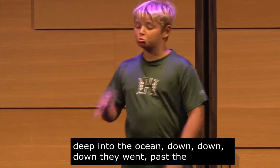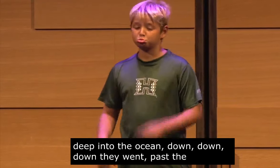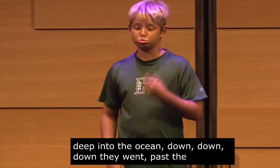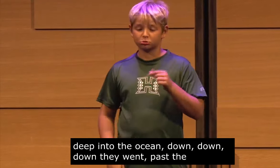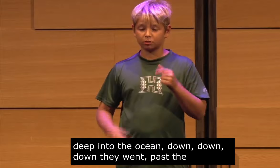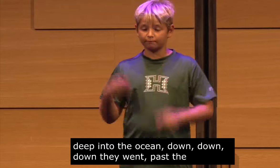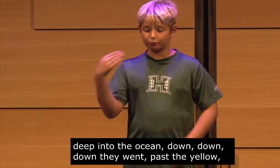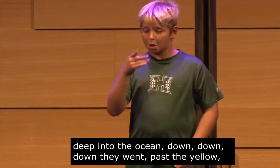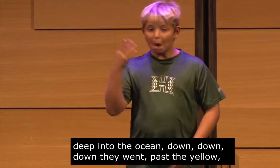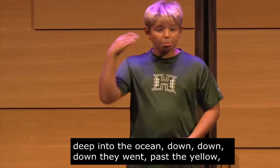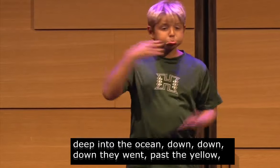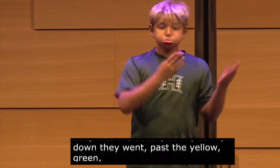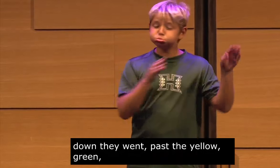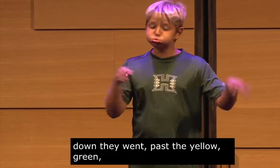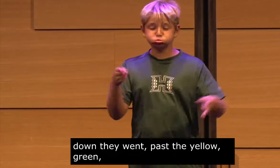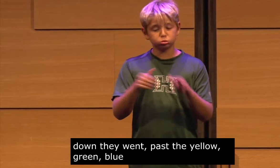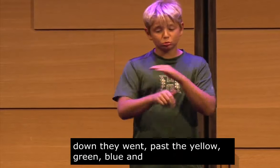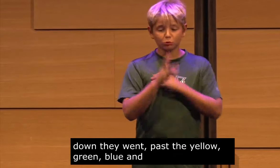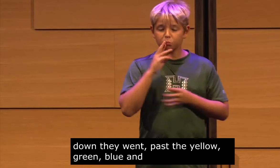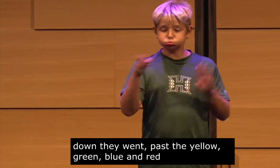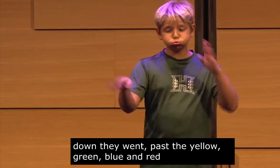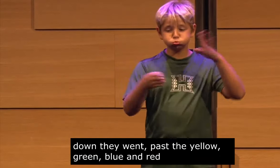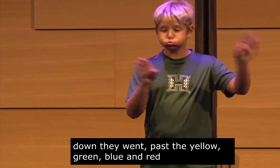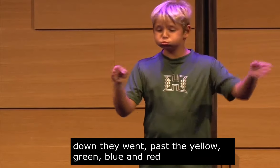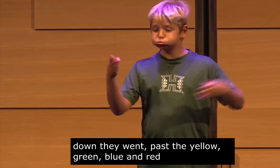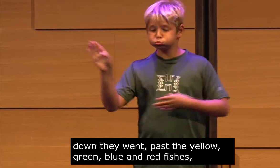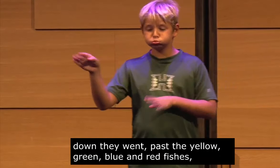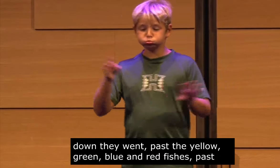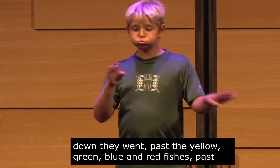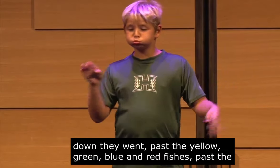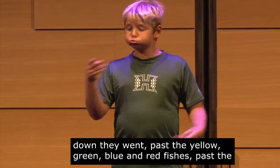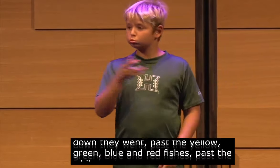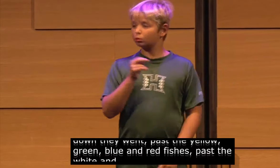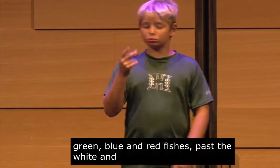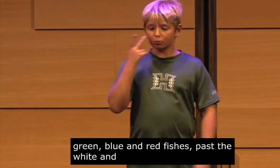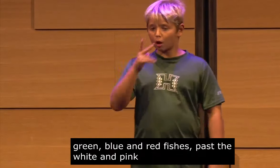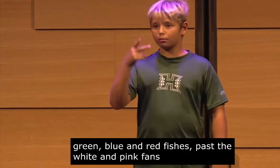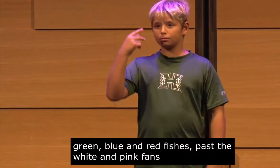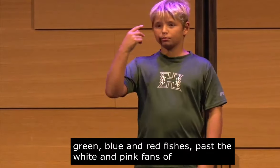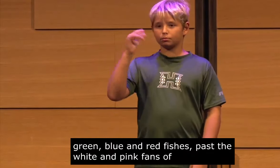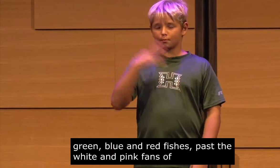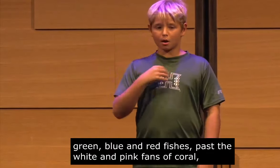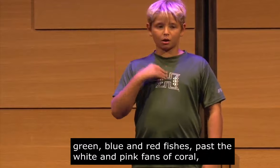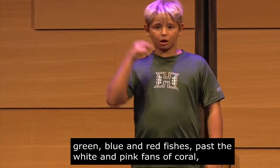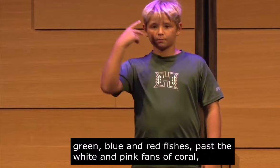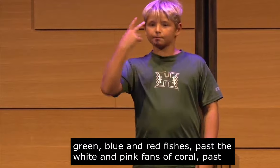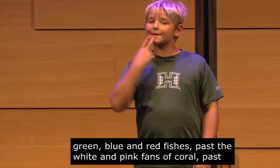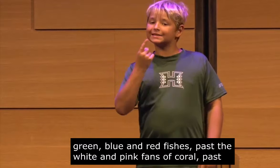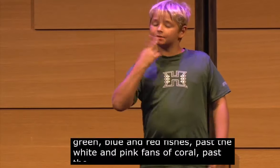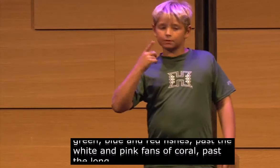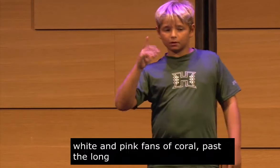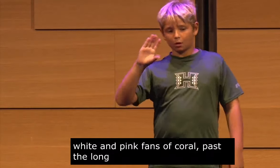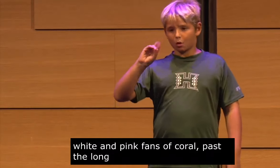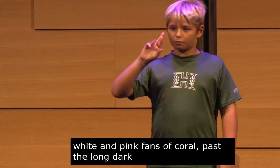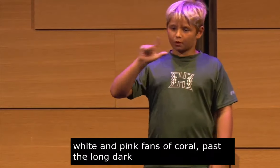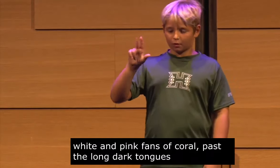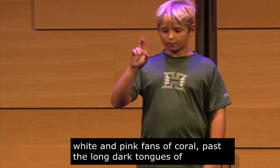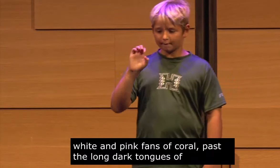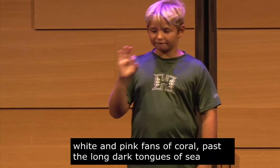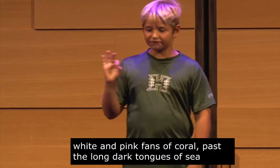past the yellow, green, blue, and red fishes, past the white and pink fans of coral, past the long, dark tongues of seaweed, past